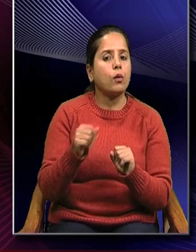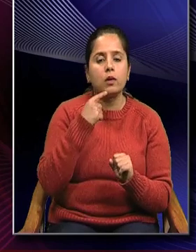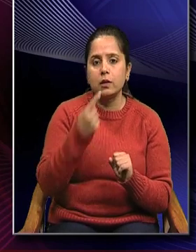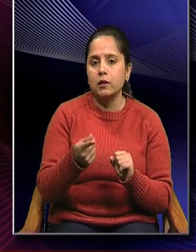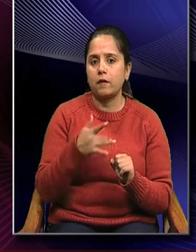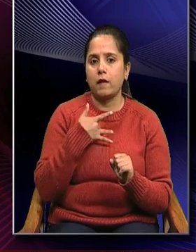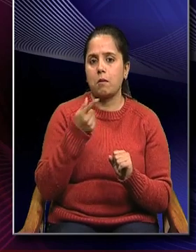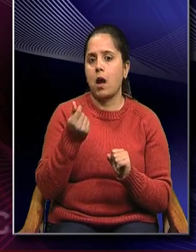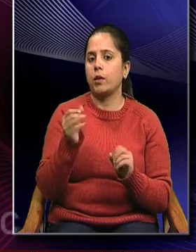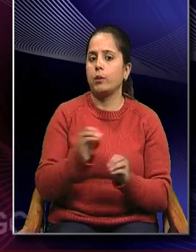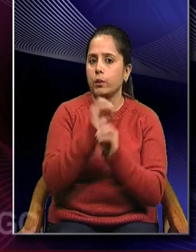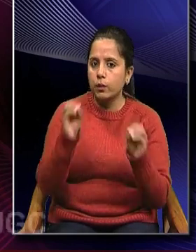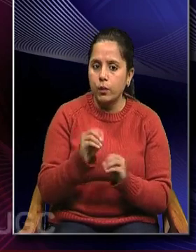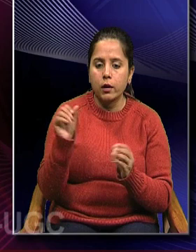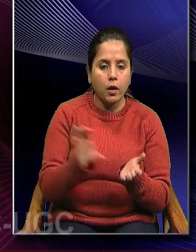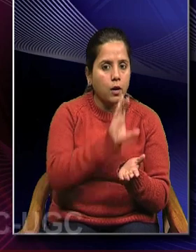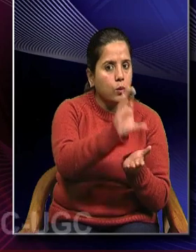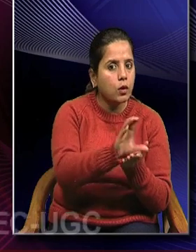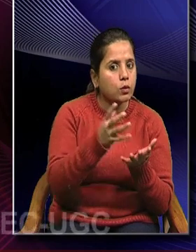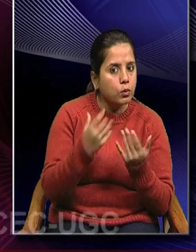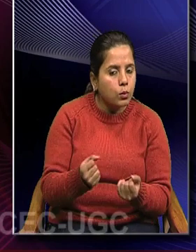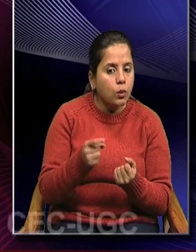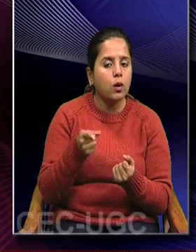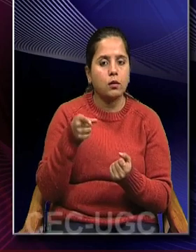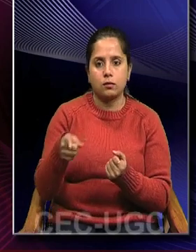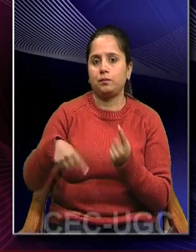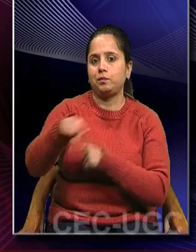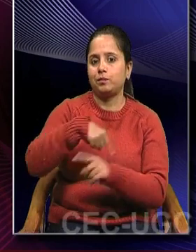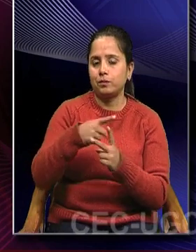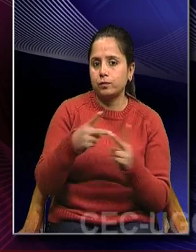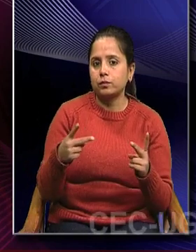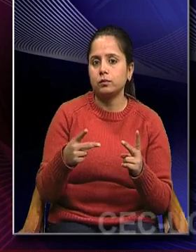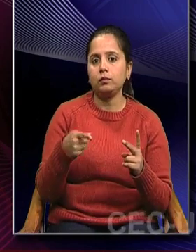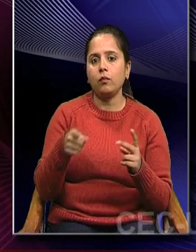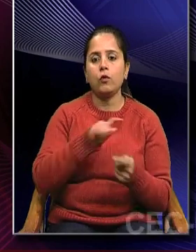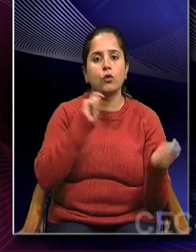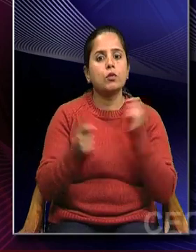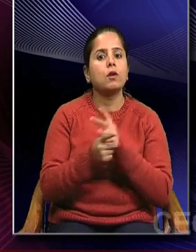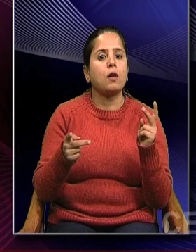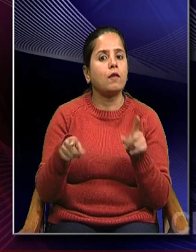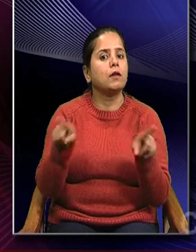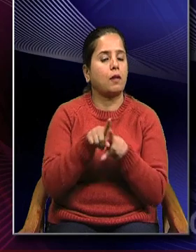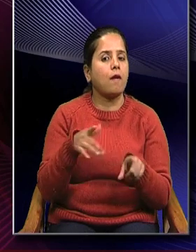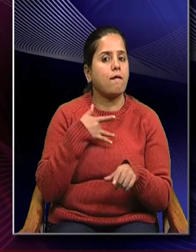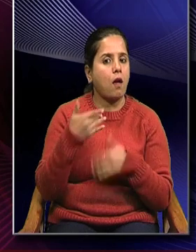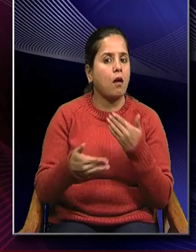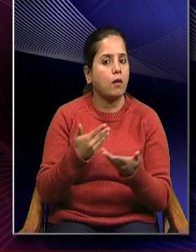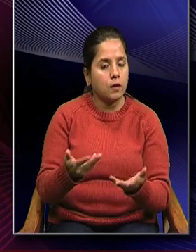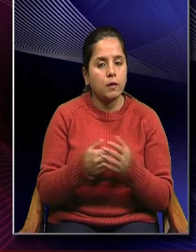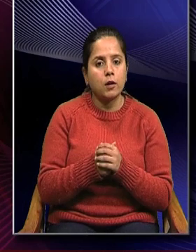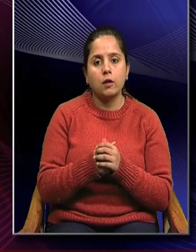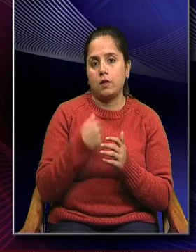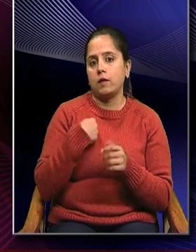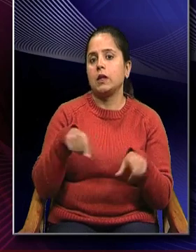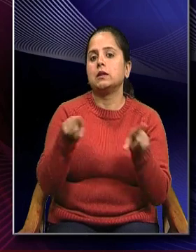kind of money to invest in this kind of a revolution as well. And